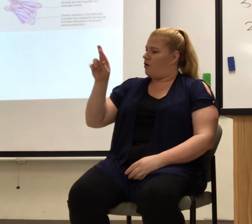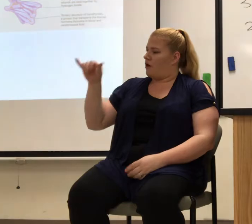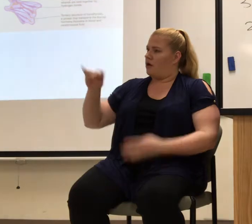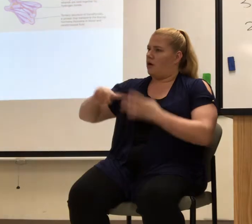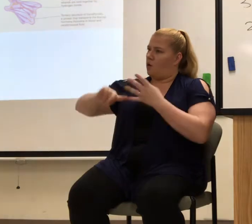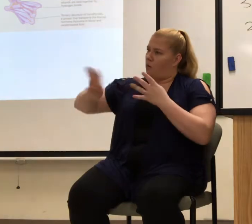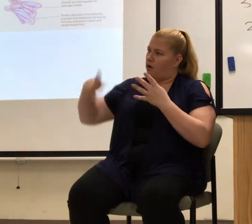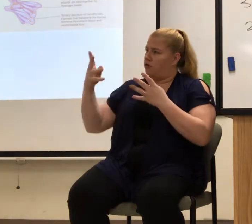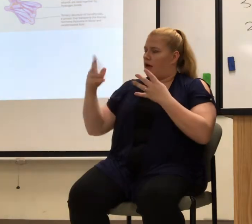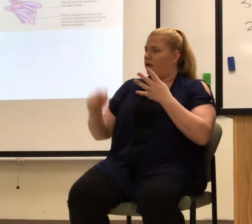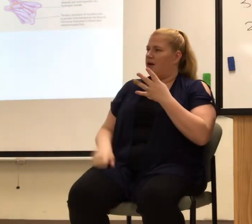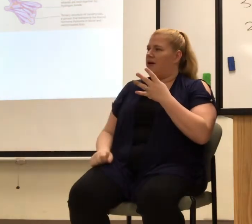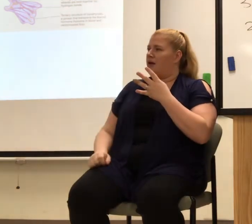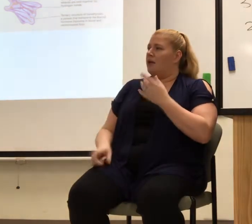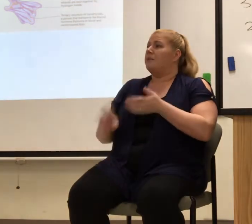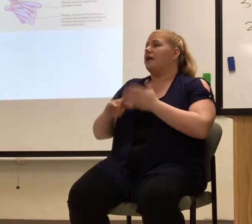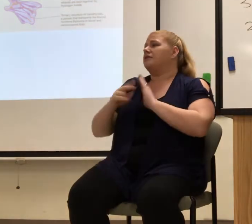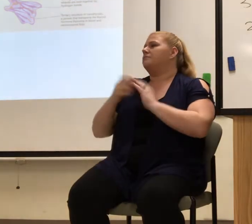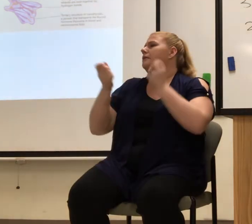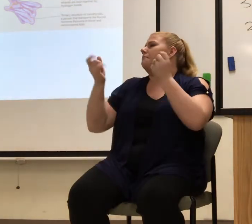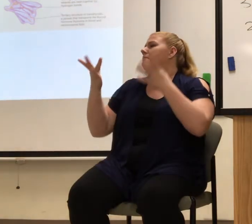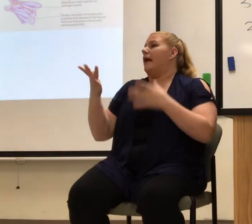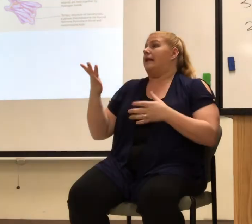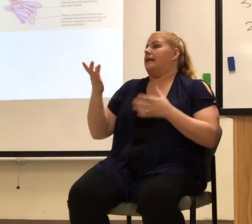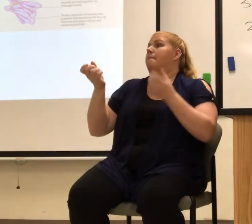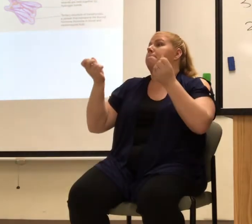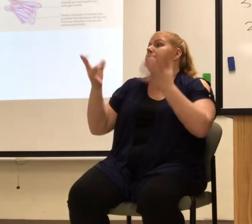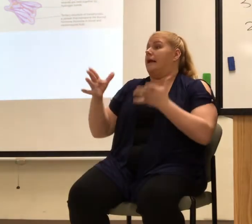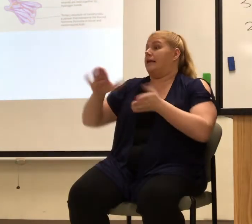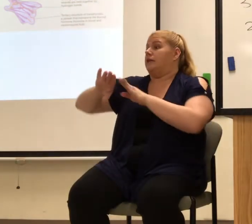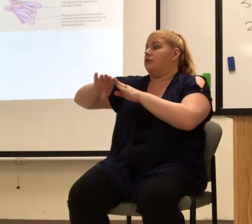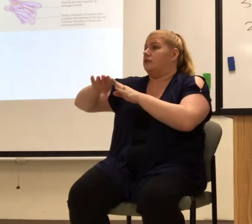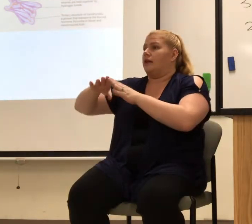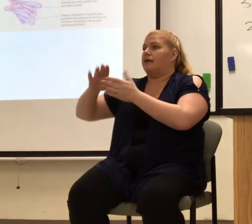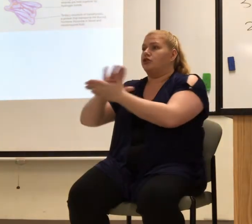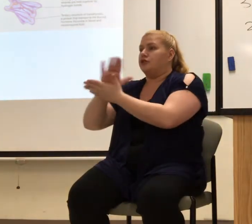row in a single polypeptide chain.